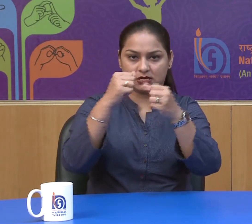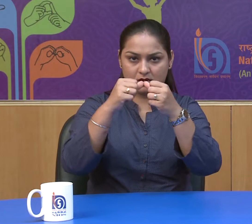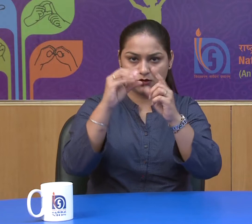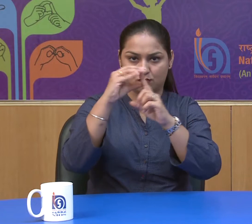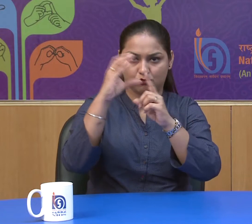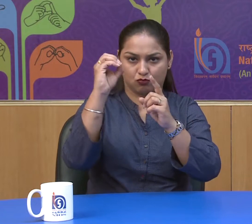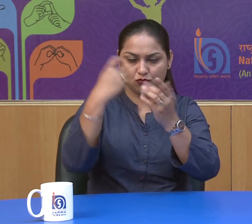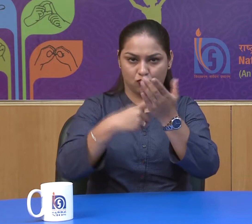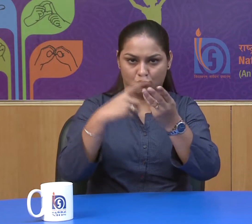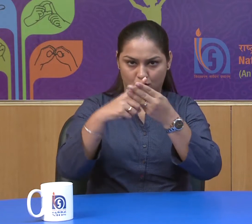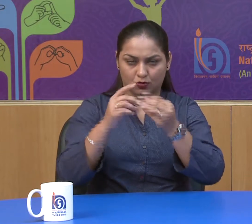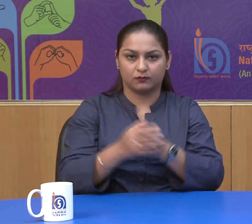Indonesian islands,